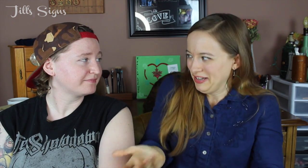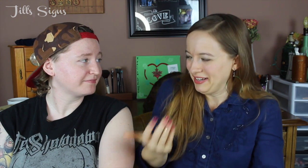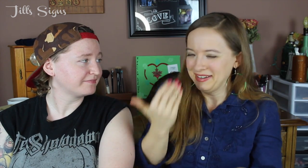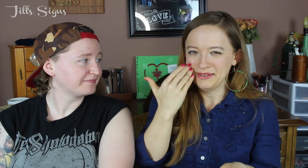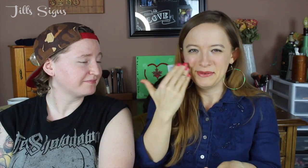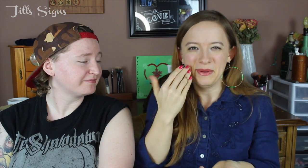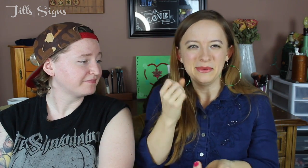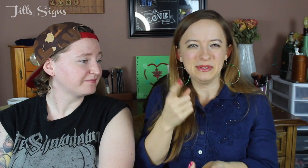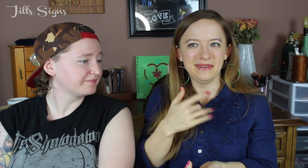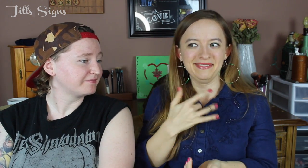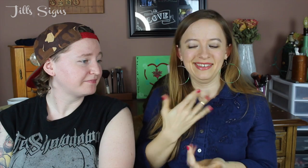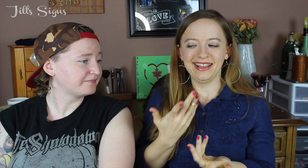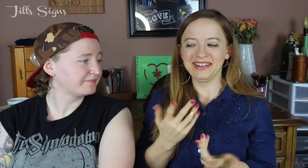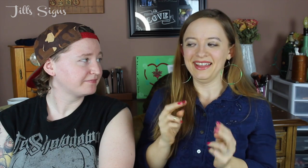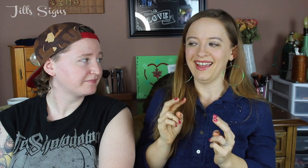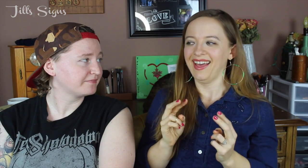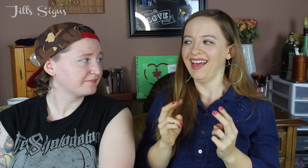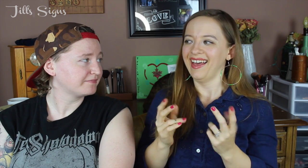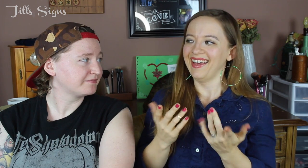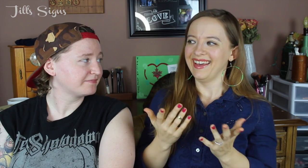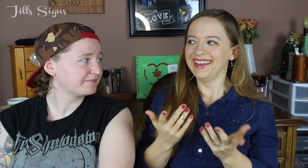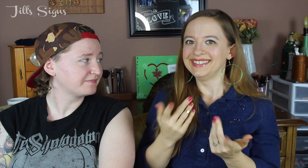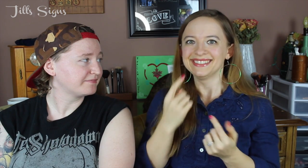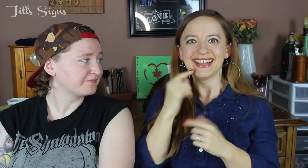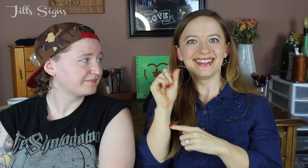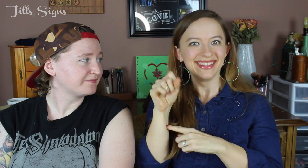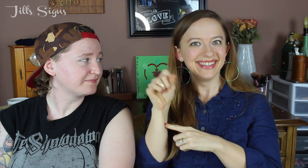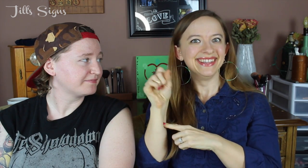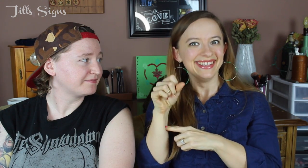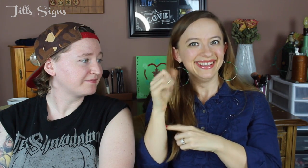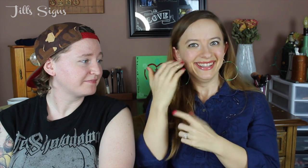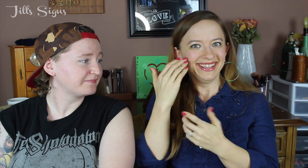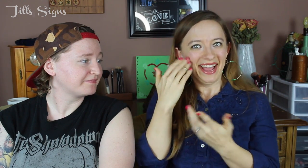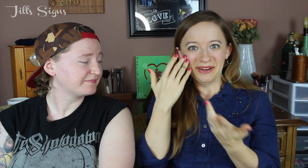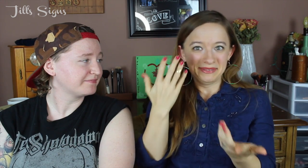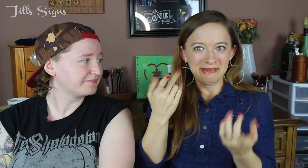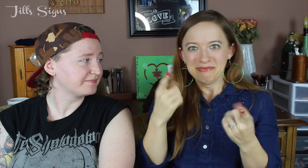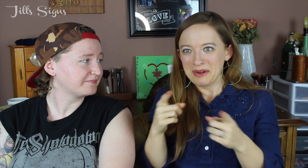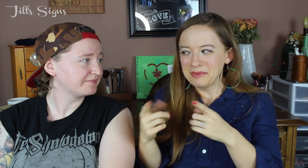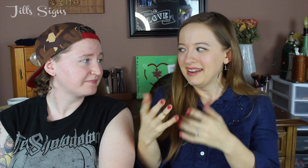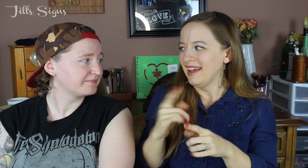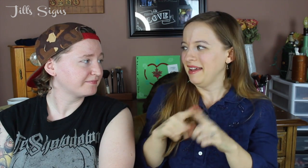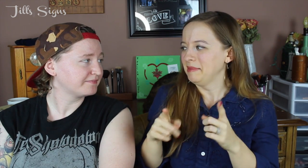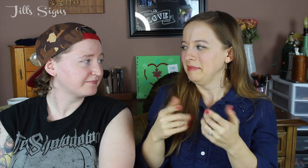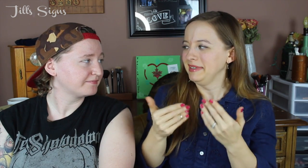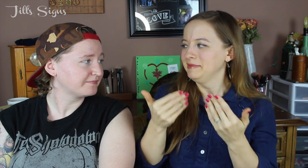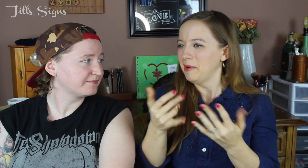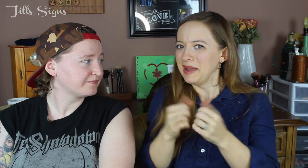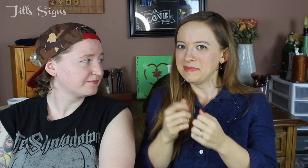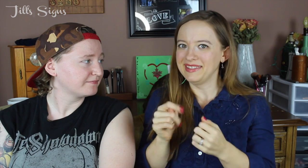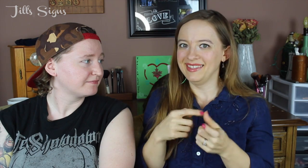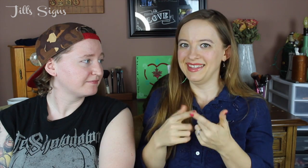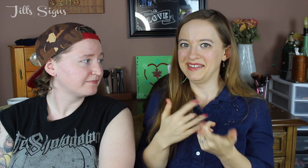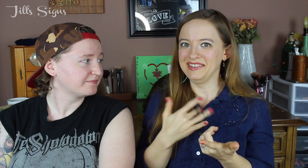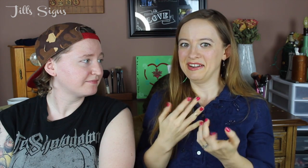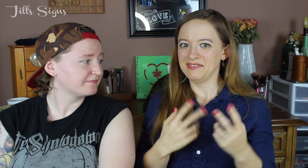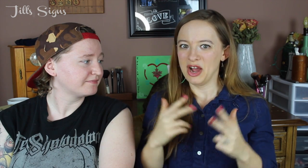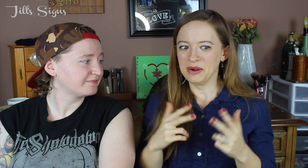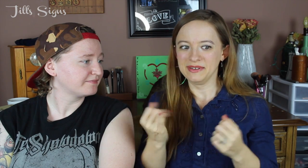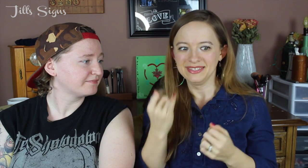and I'm an interpreter, but I kind of feel like, okay, just kind of nod my head, and I don't really know what's going on, but I just go with it, and then I